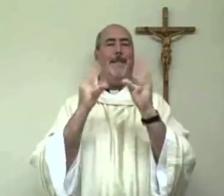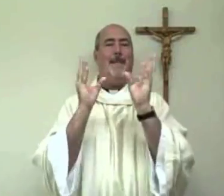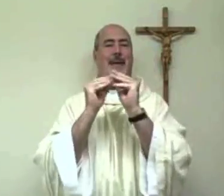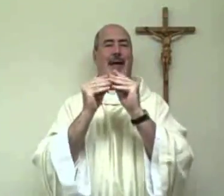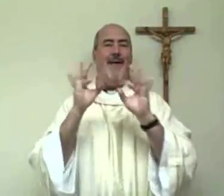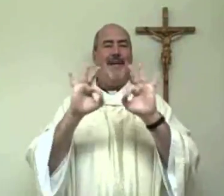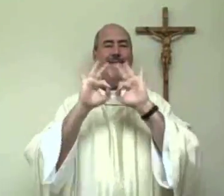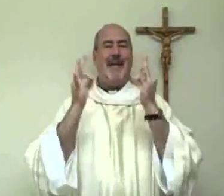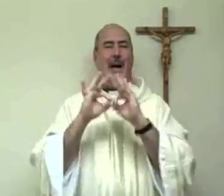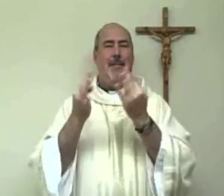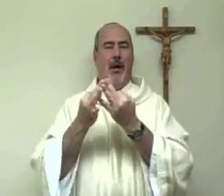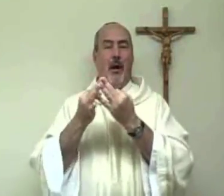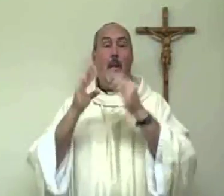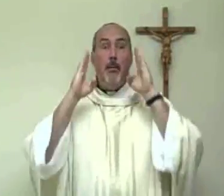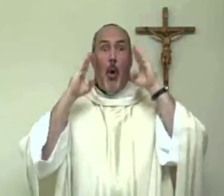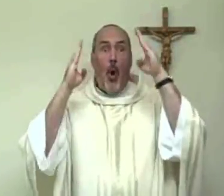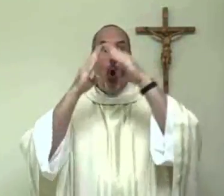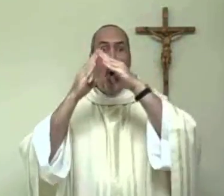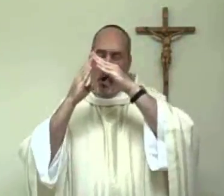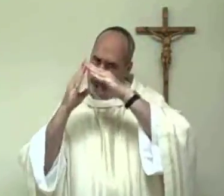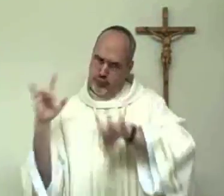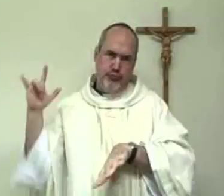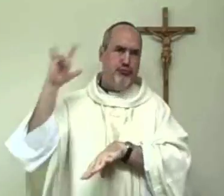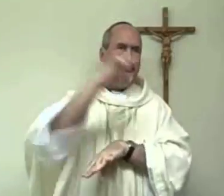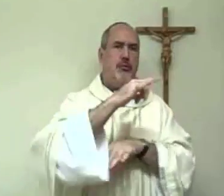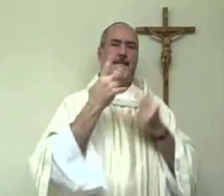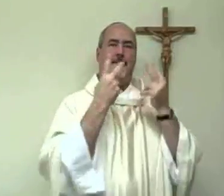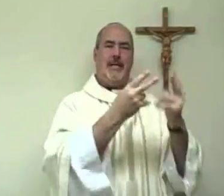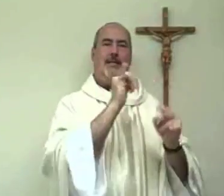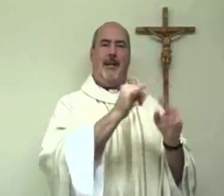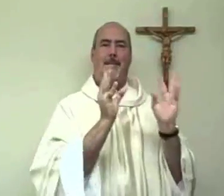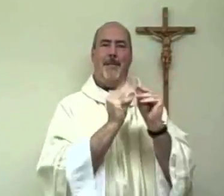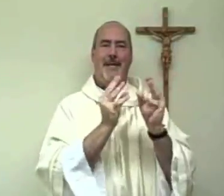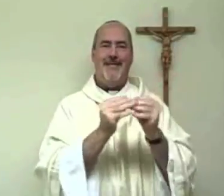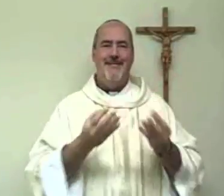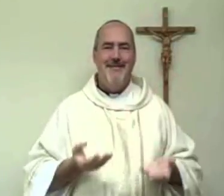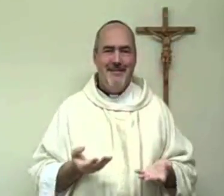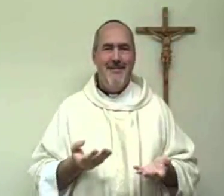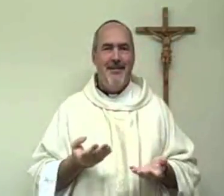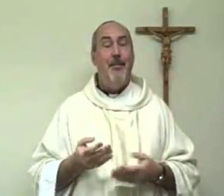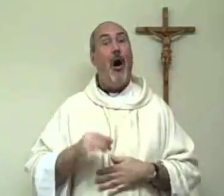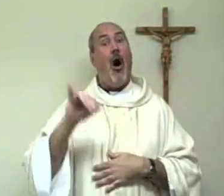Recently in Philadelphia, there was the World Meeting of Families, and the Pope attended.